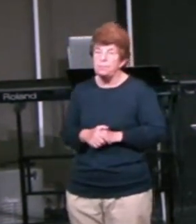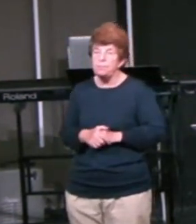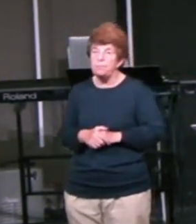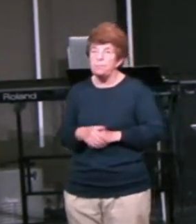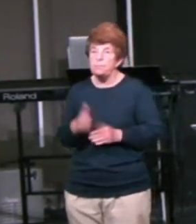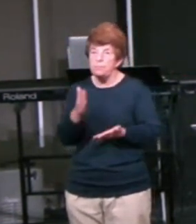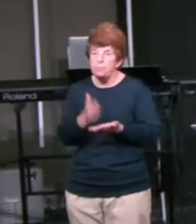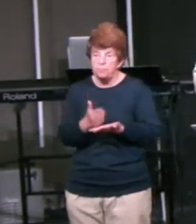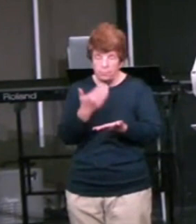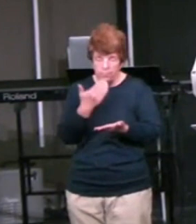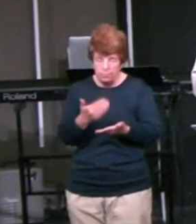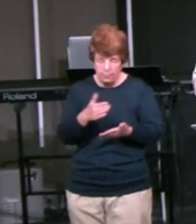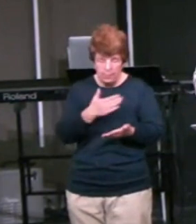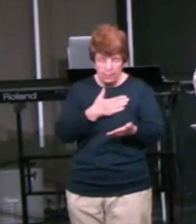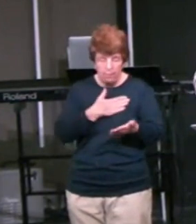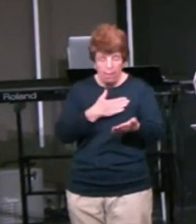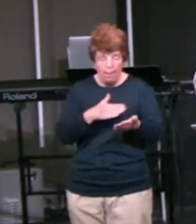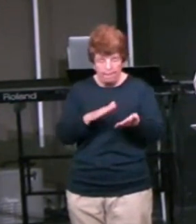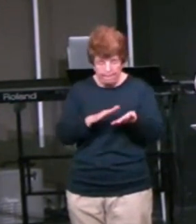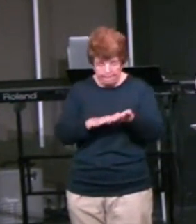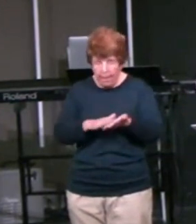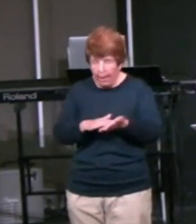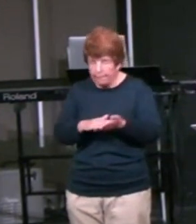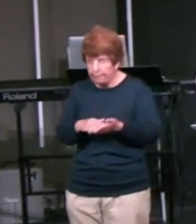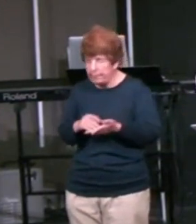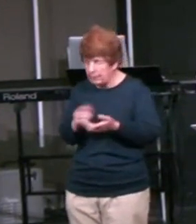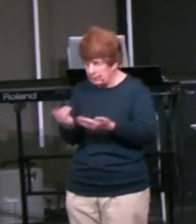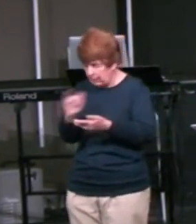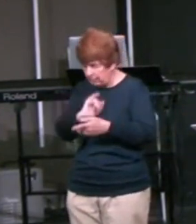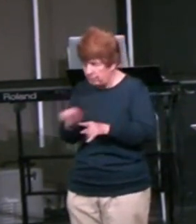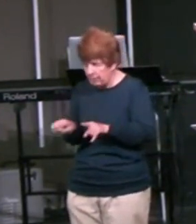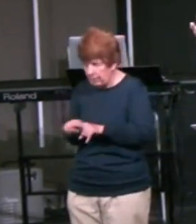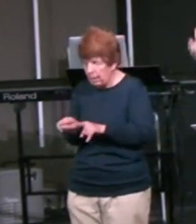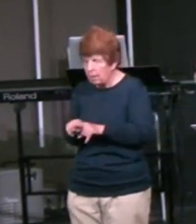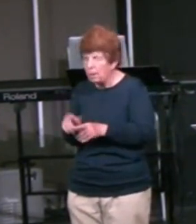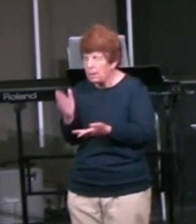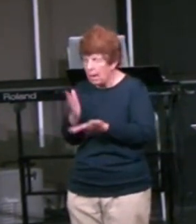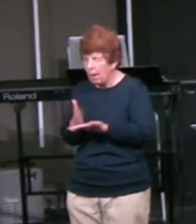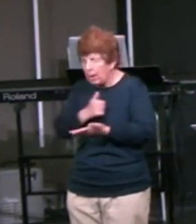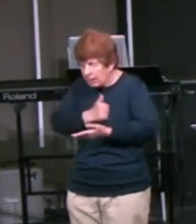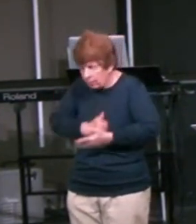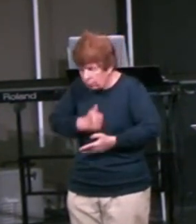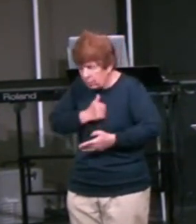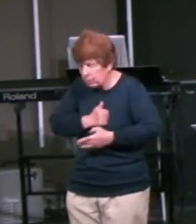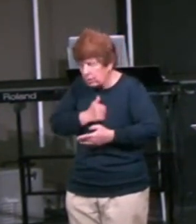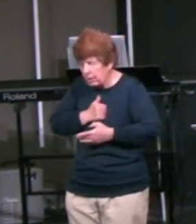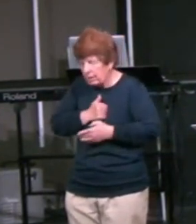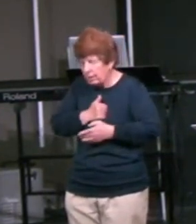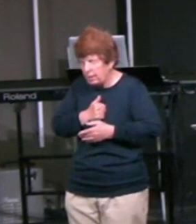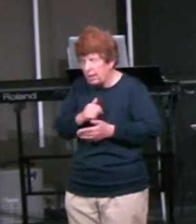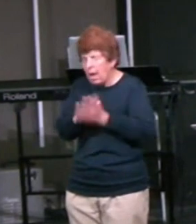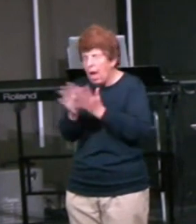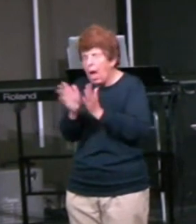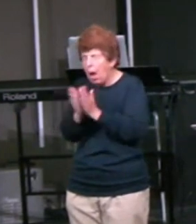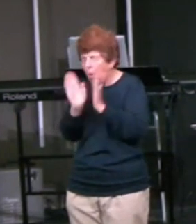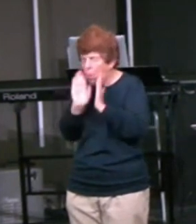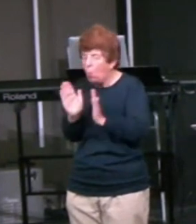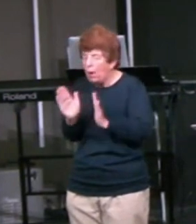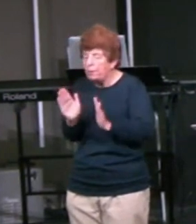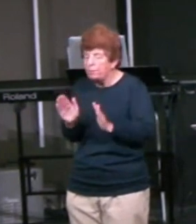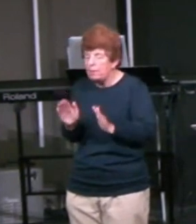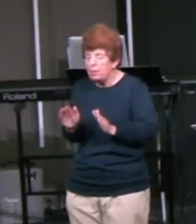And I'm so grateful that Mum has instilled that into me, and I now can appreciate just how